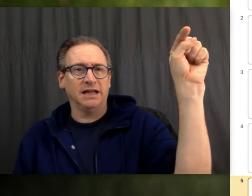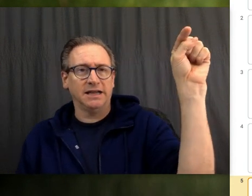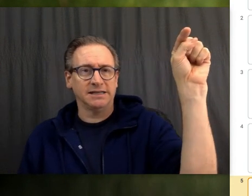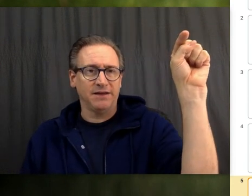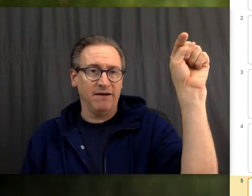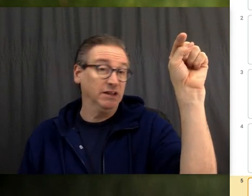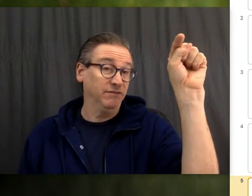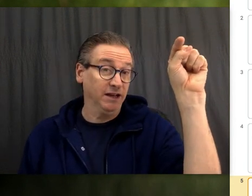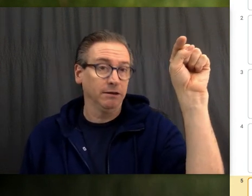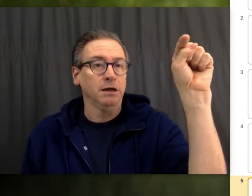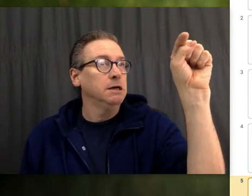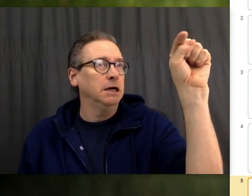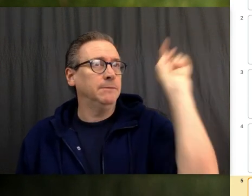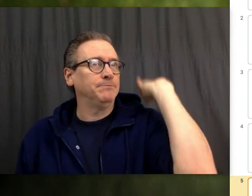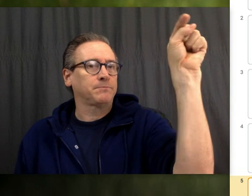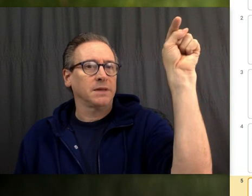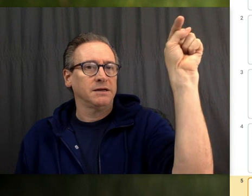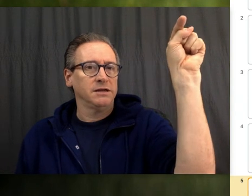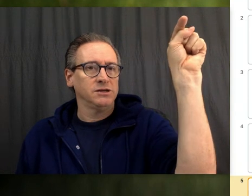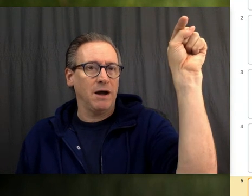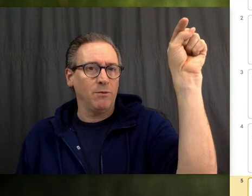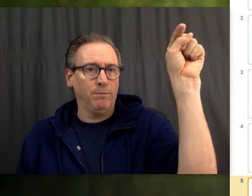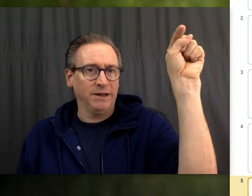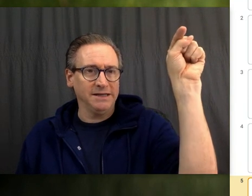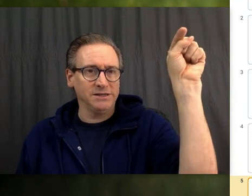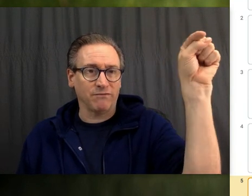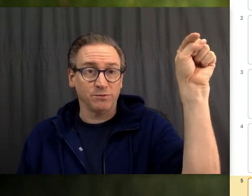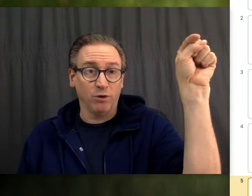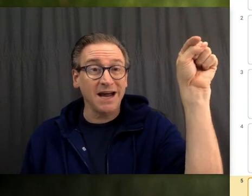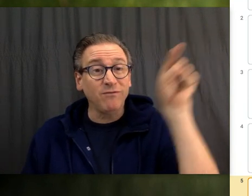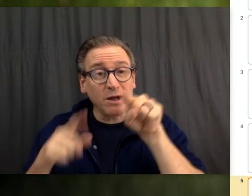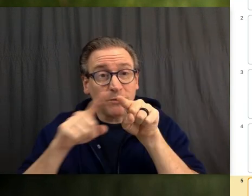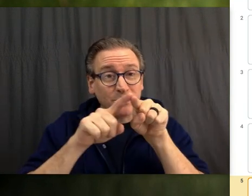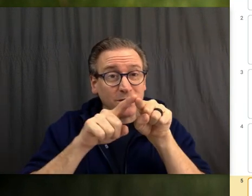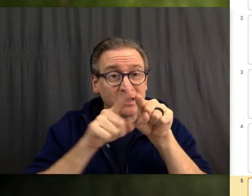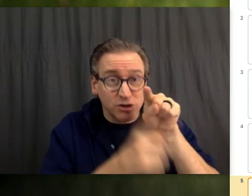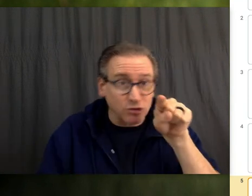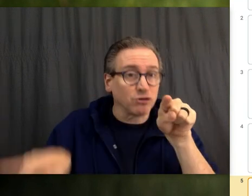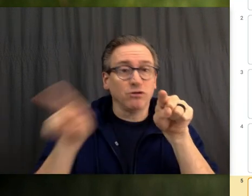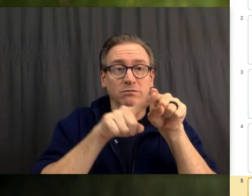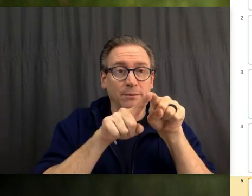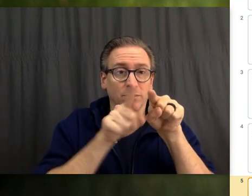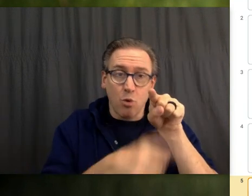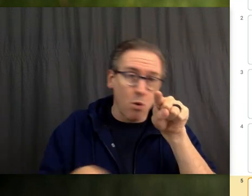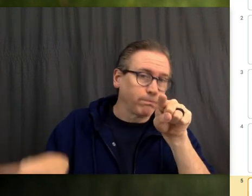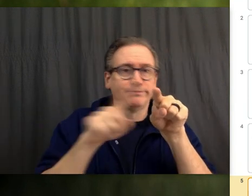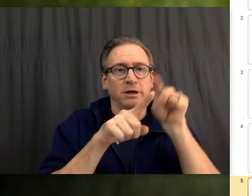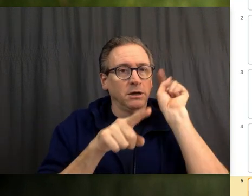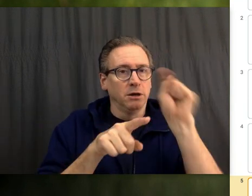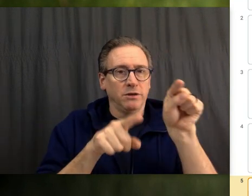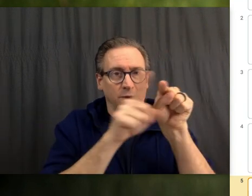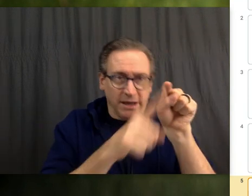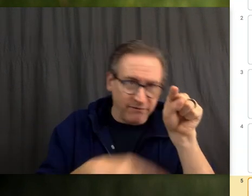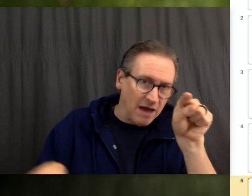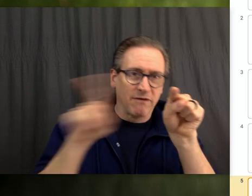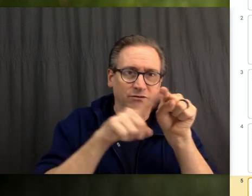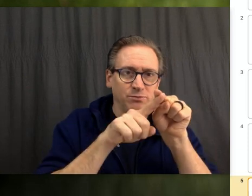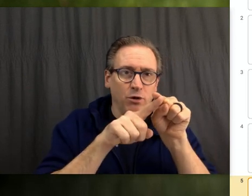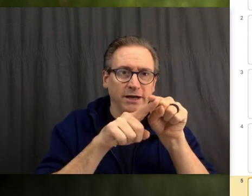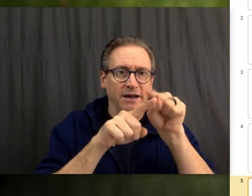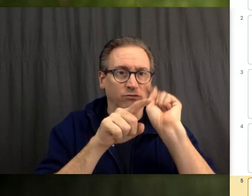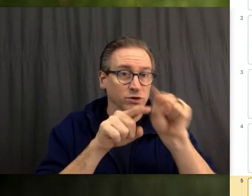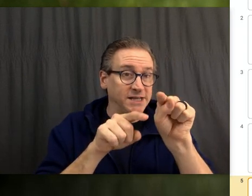lot less of the heavy lifting. So I will place the reference point, kind of like we did with circle, remember? That we give that